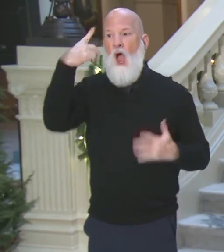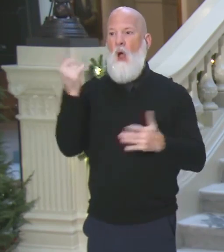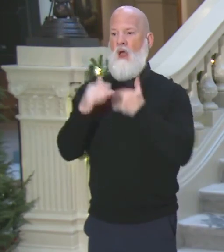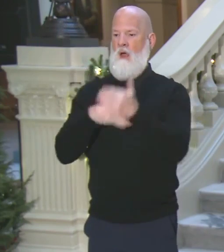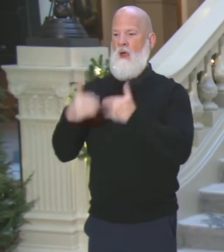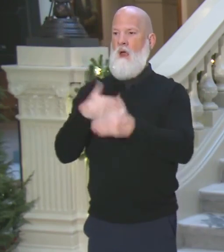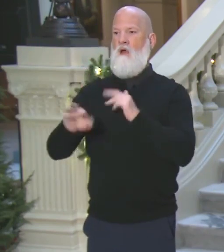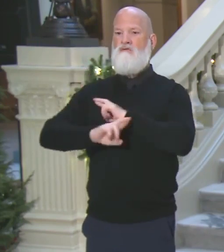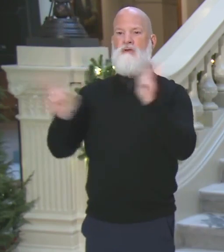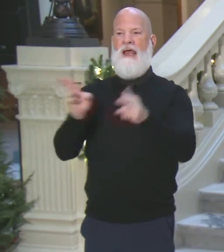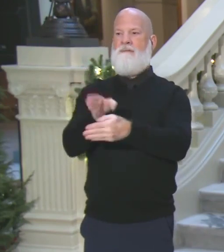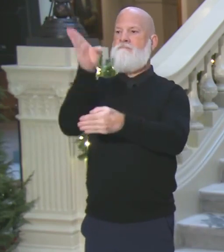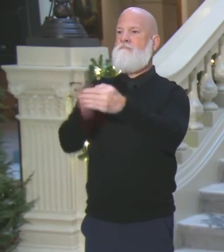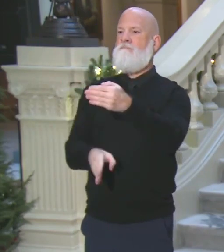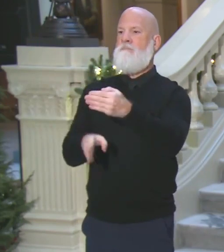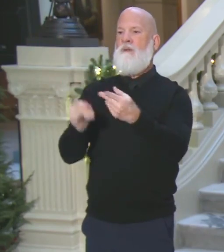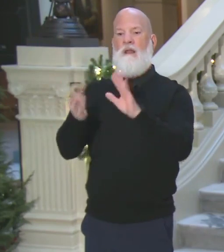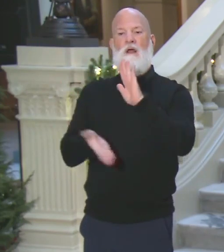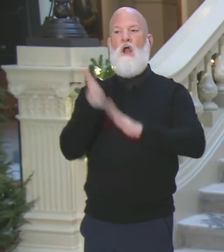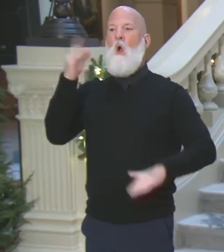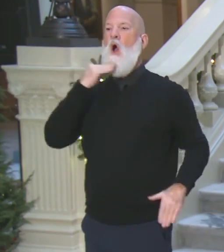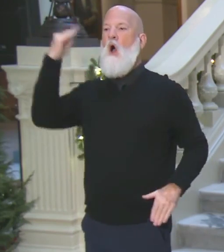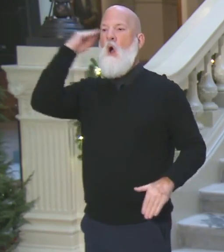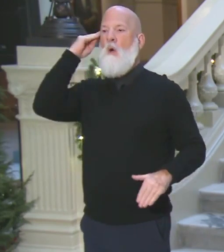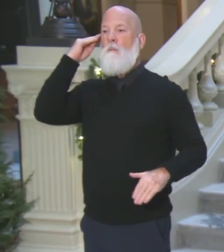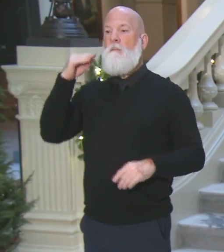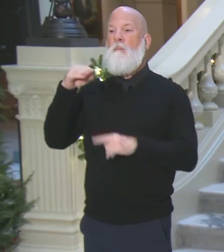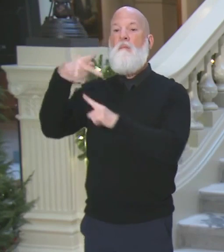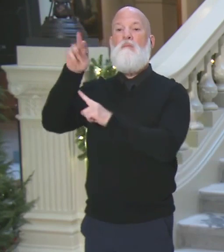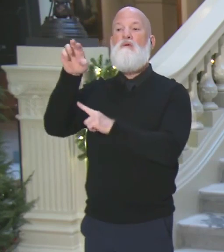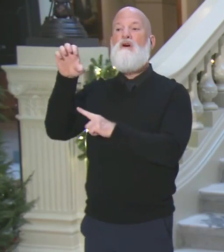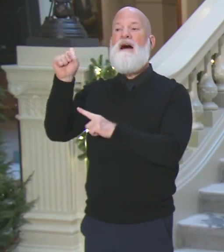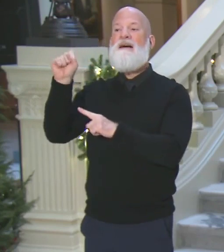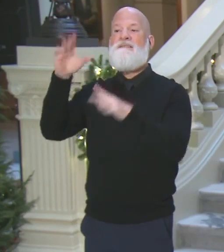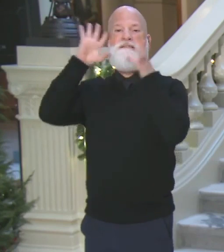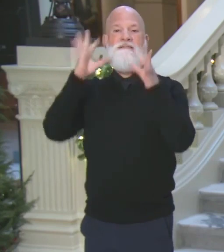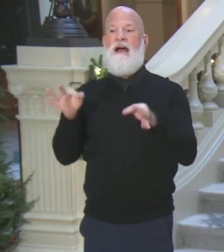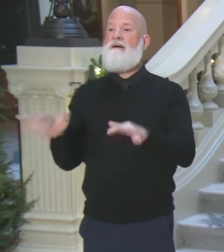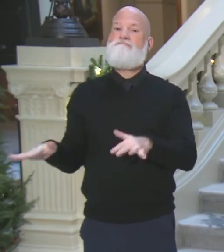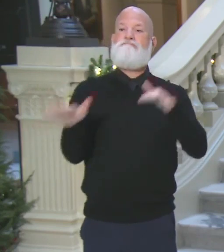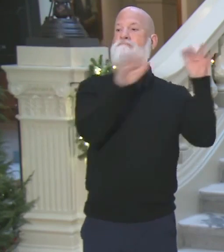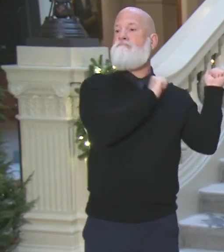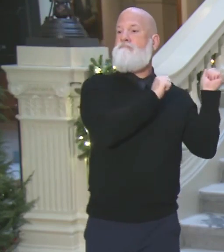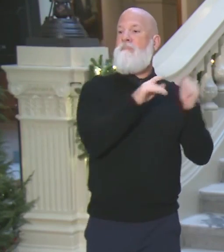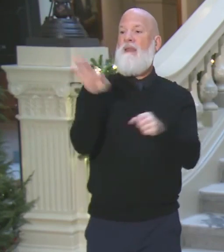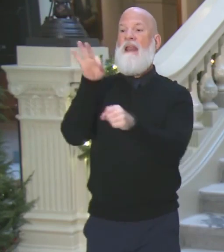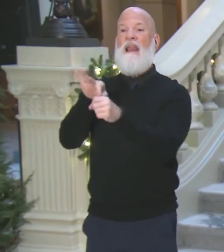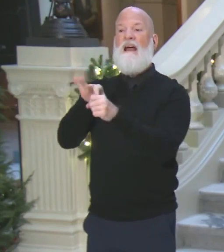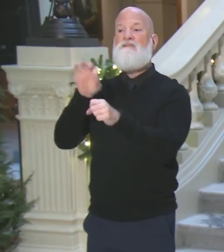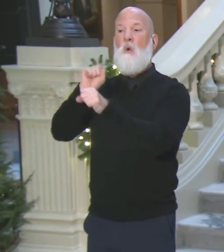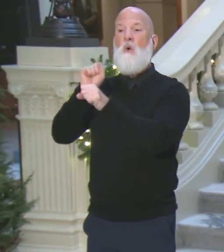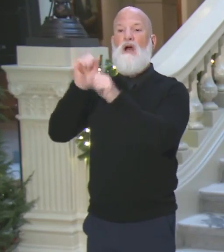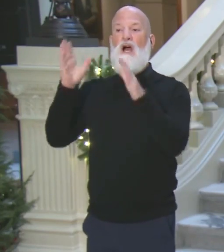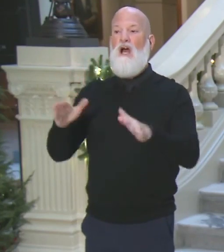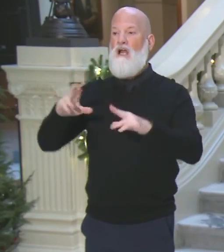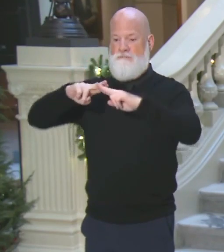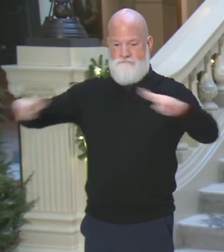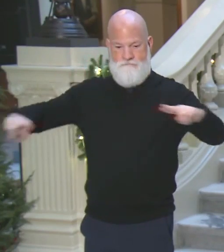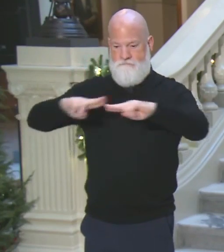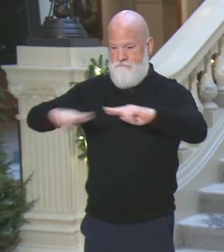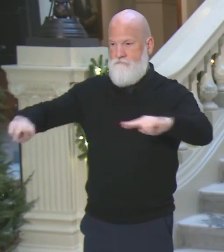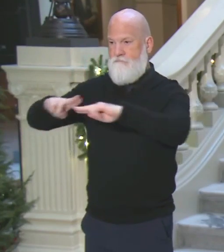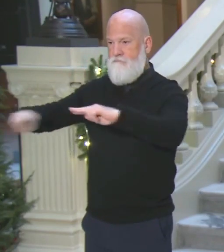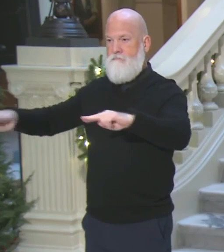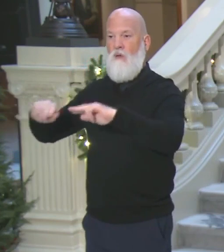the workers were leaving, the press like, well, we may as well go ahead and leave. There's no reason that the election workers couldn't think the same, I mean, the observers couldn't think the same thing. They were all literally